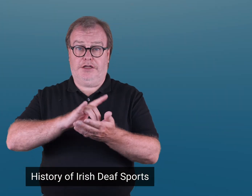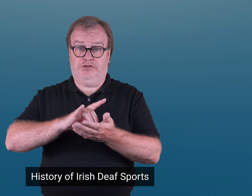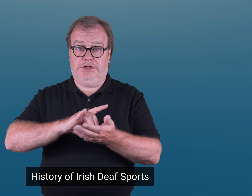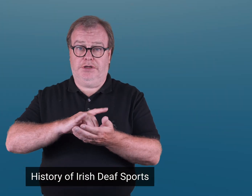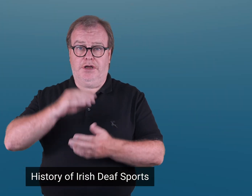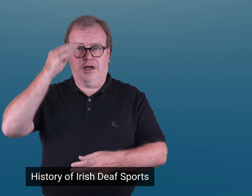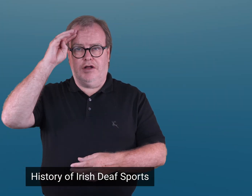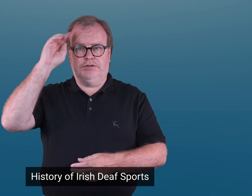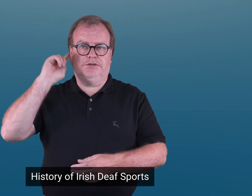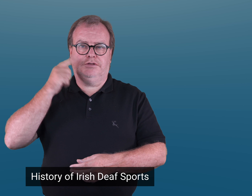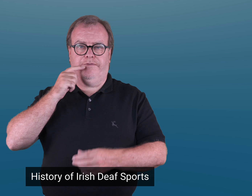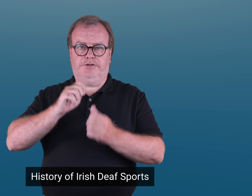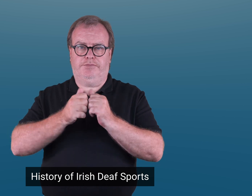The history of Irish deaf sports.